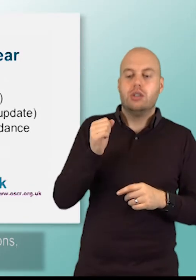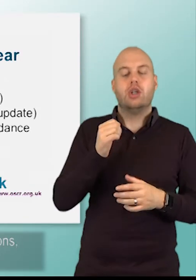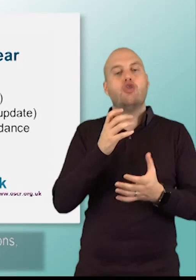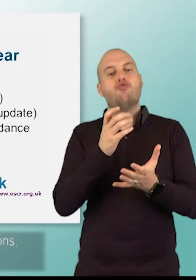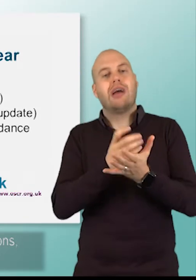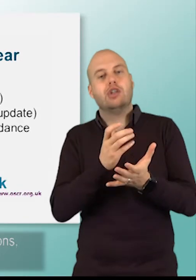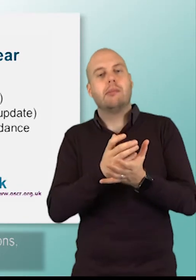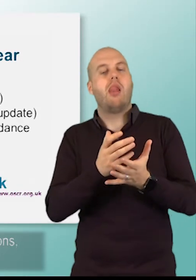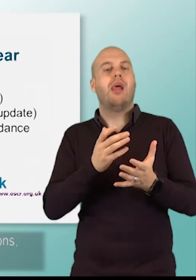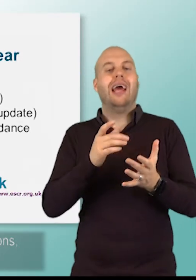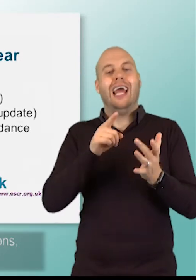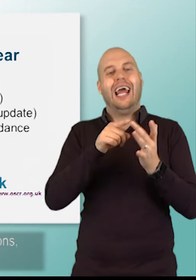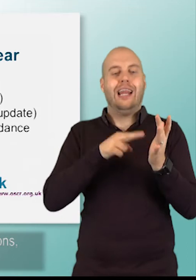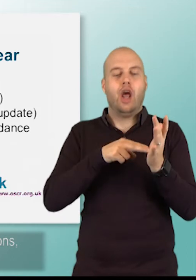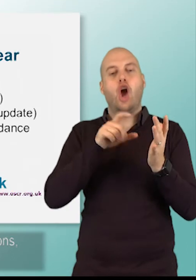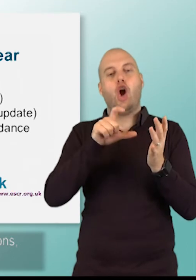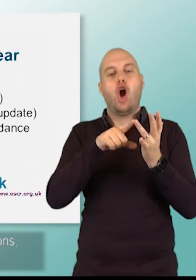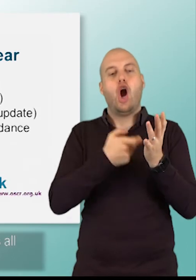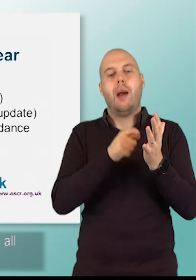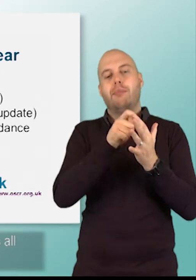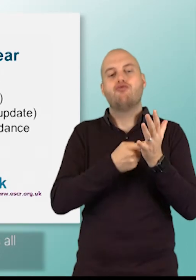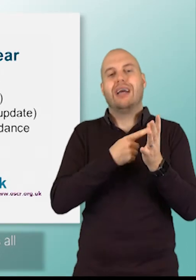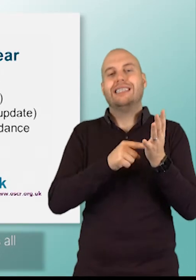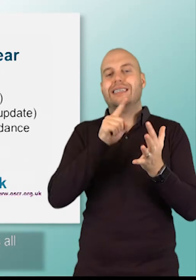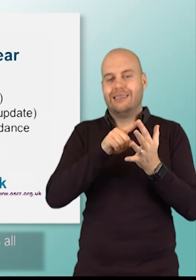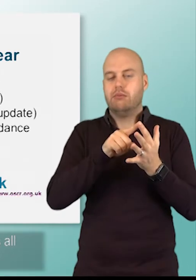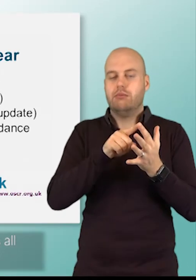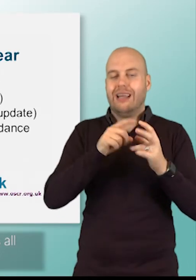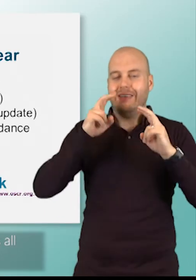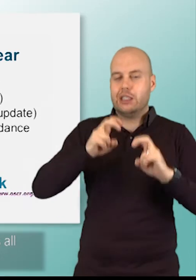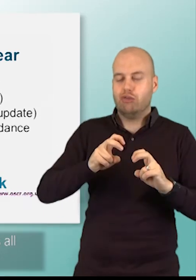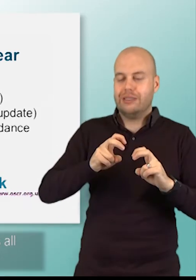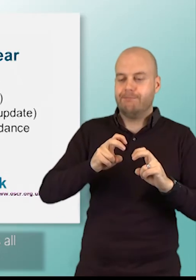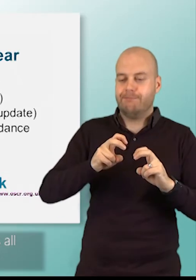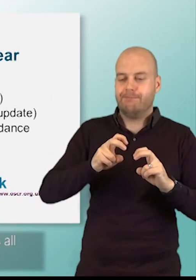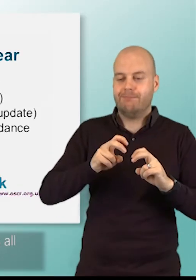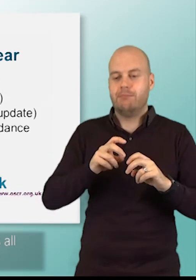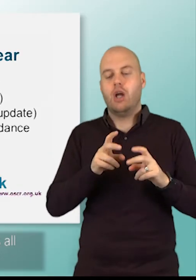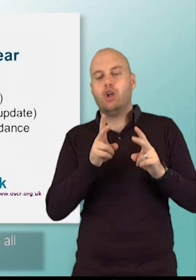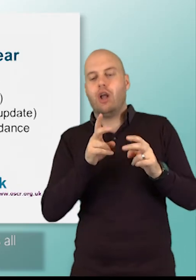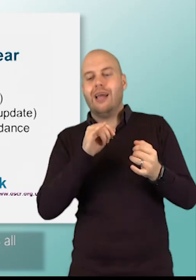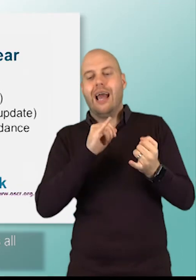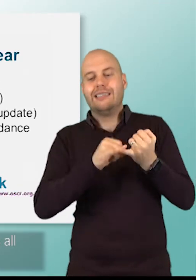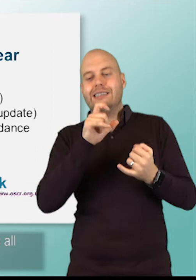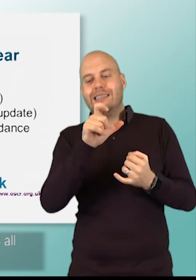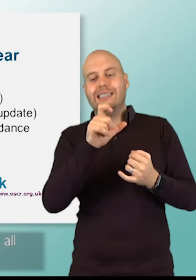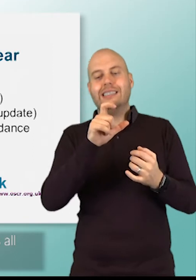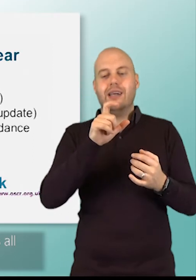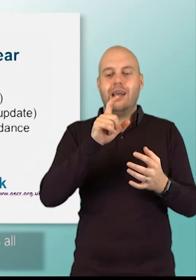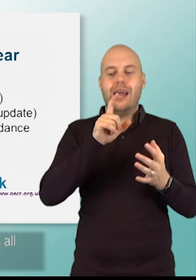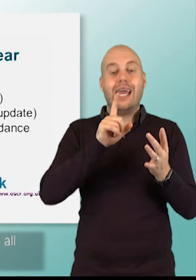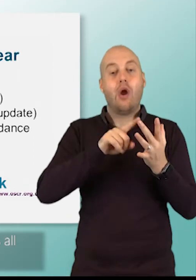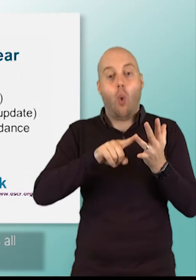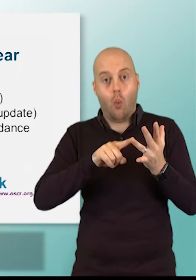Organisations, SCIOs as they're affectionately known. Those of you who are a SCIO will know what that's all about. It's a very popular new